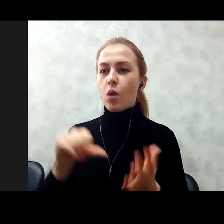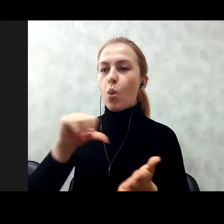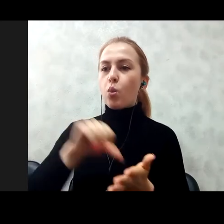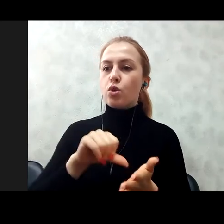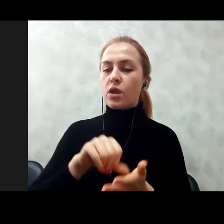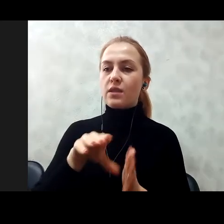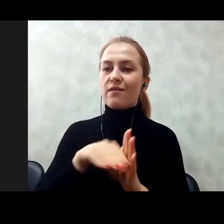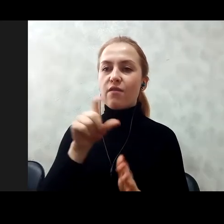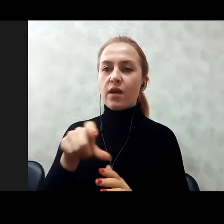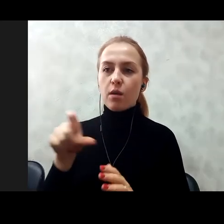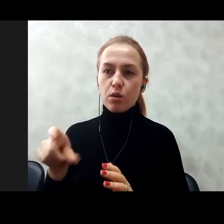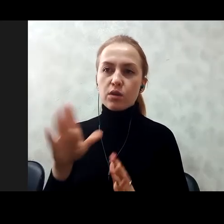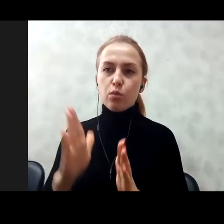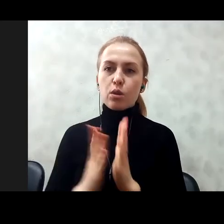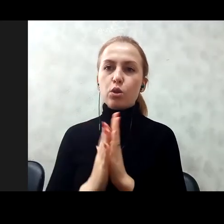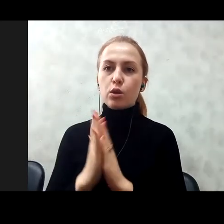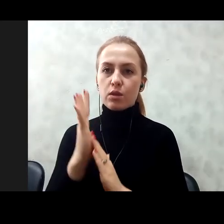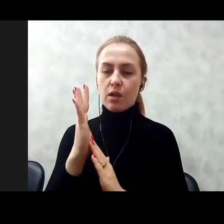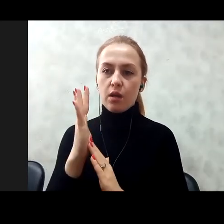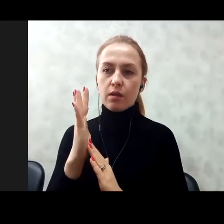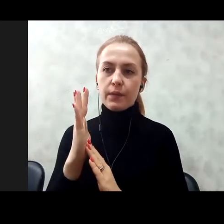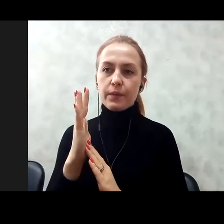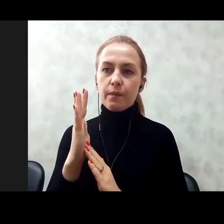calculate the results.